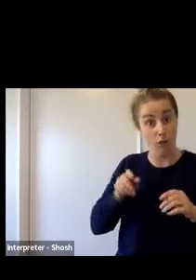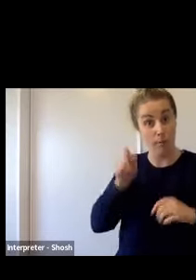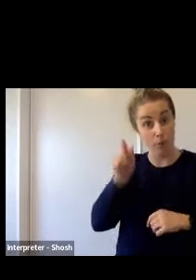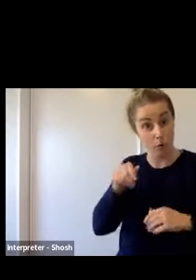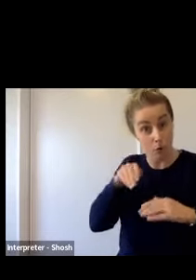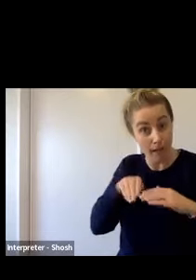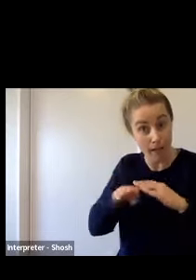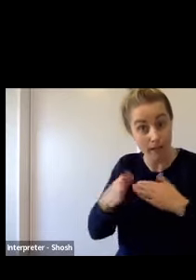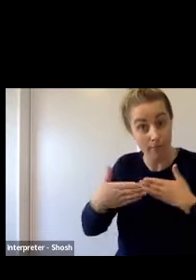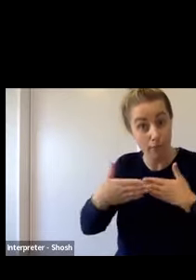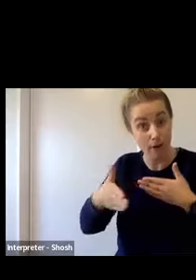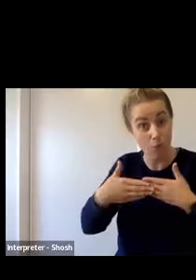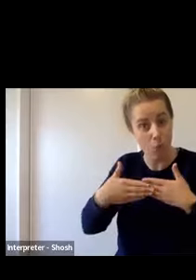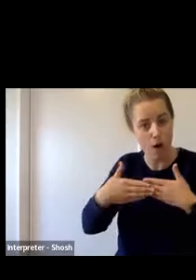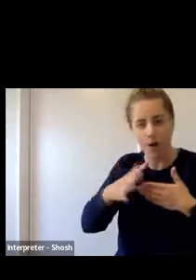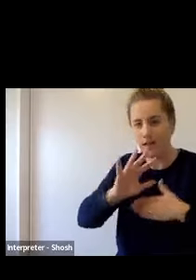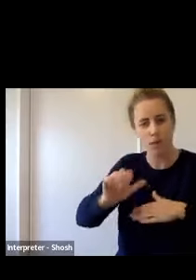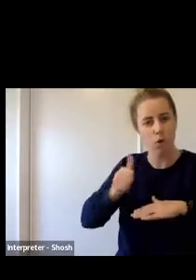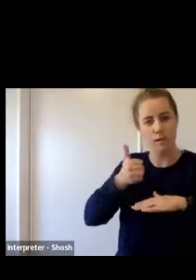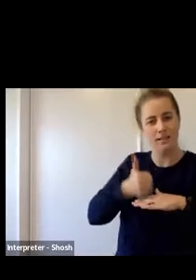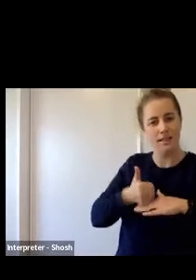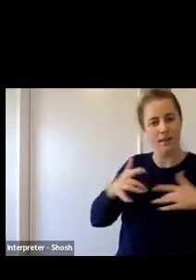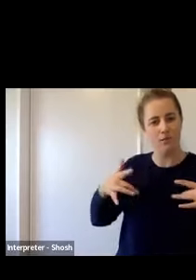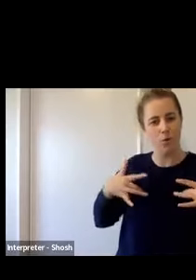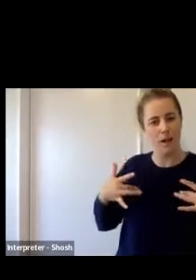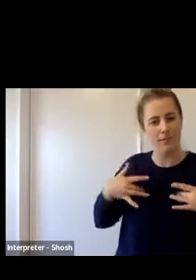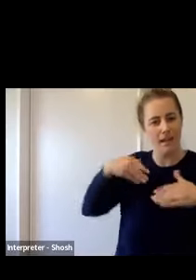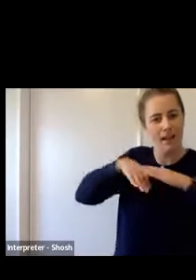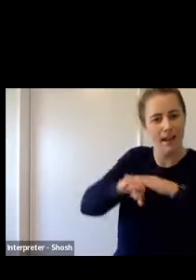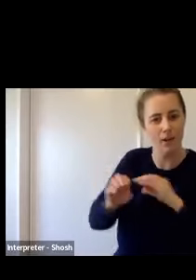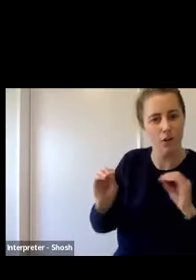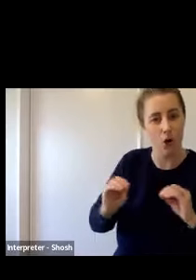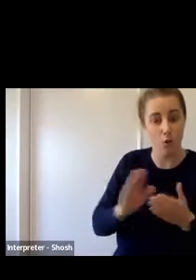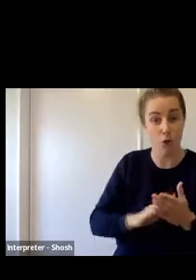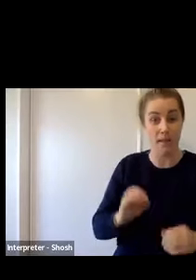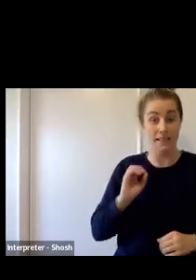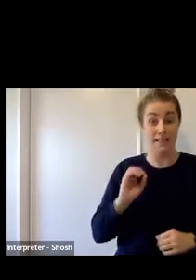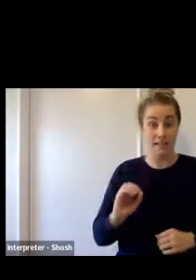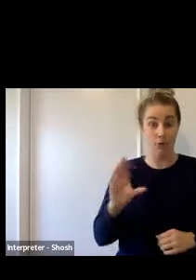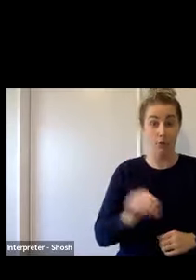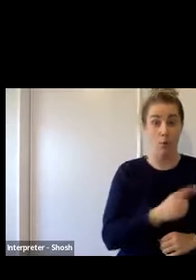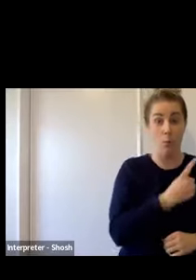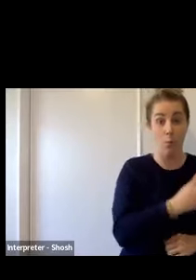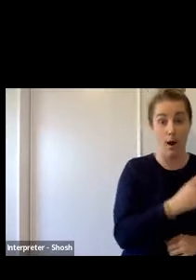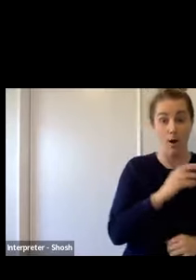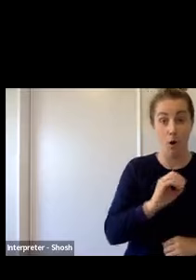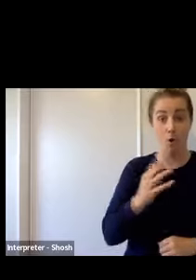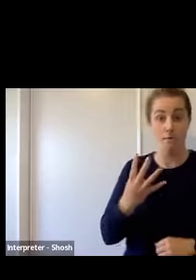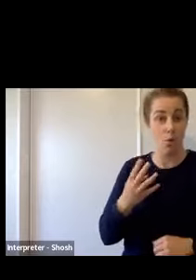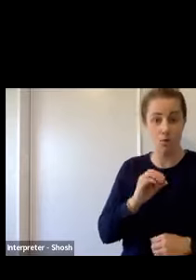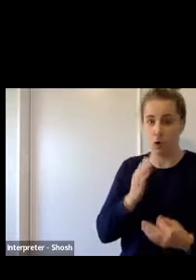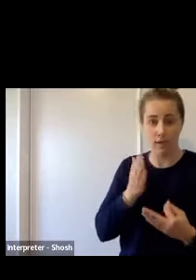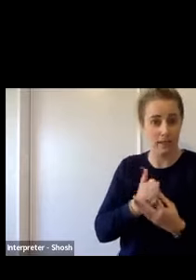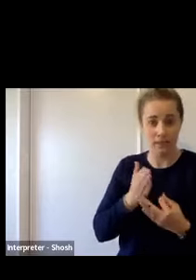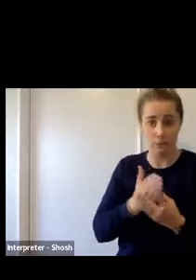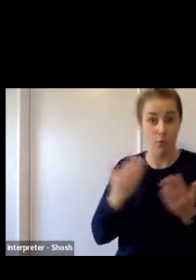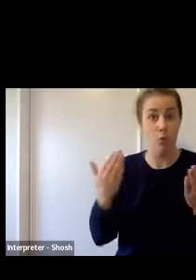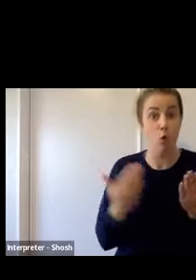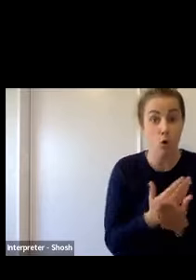door, is certainly not set up for them to live in. So that's 0 out of 104 accessible new